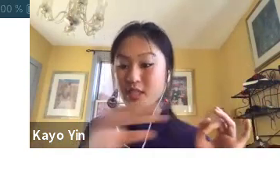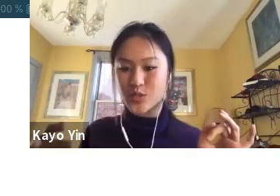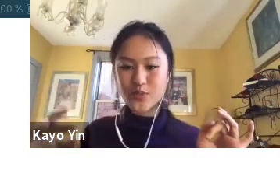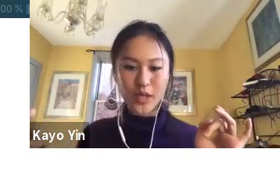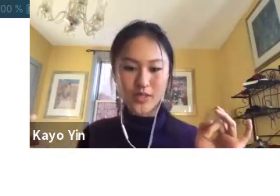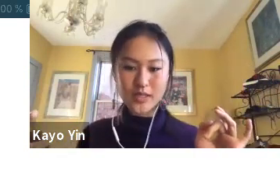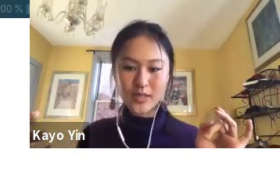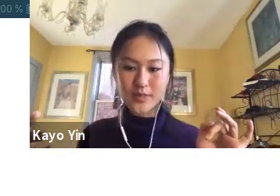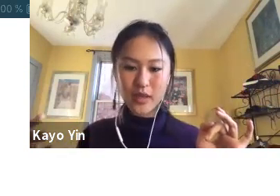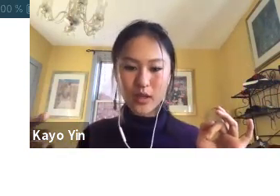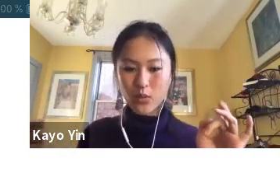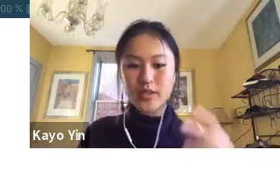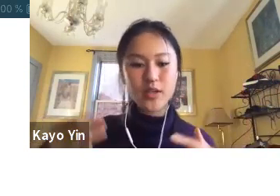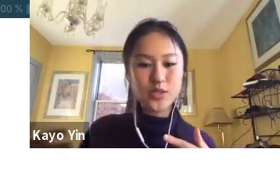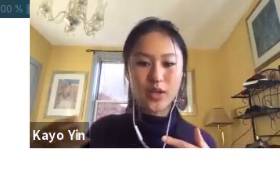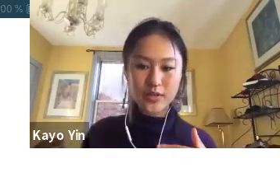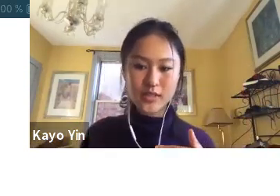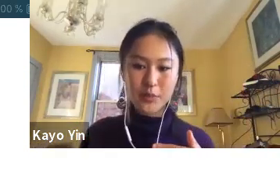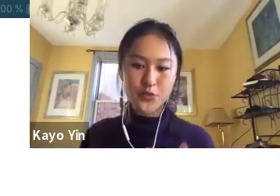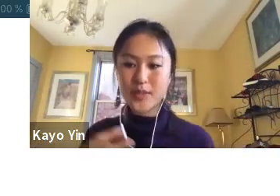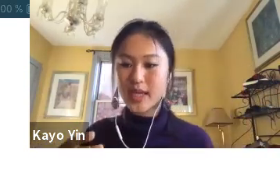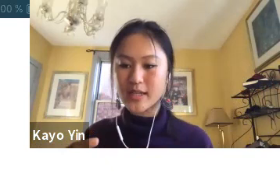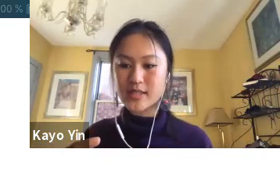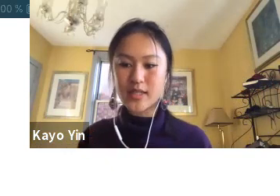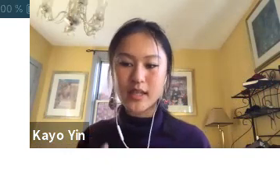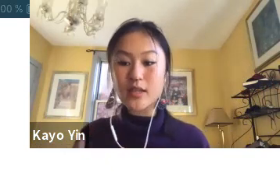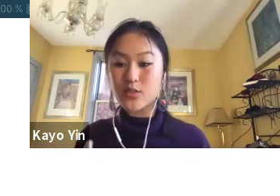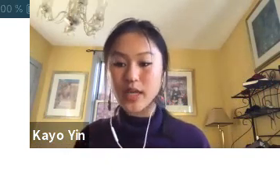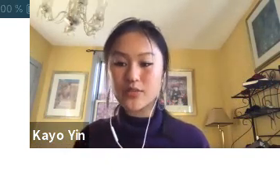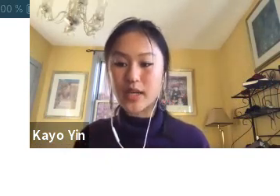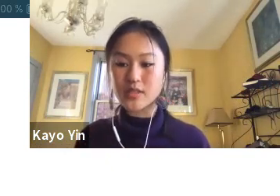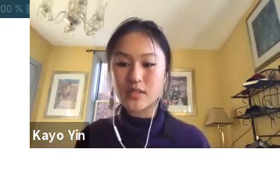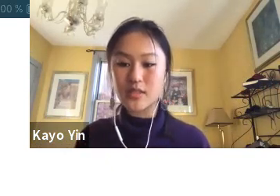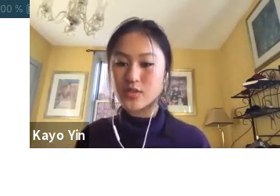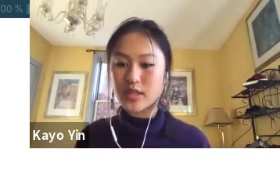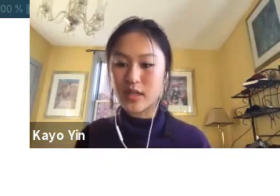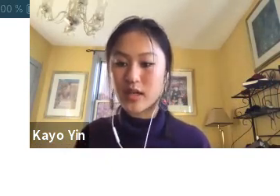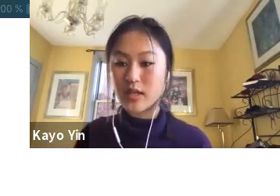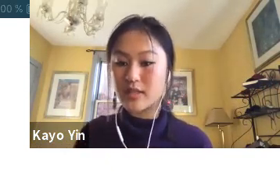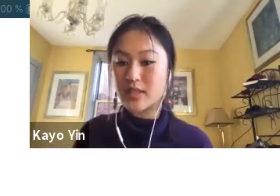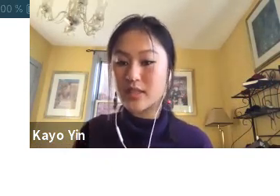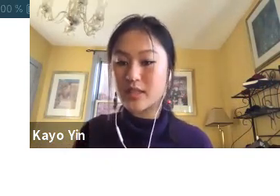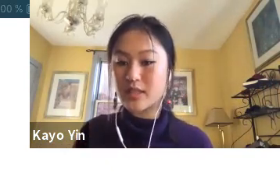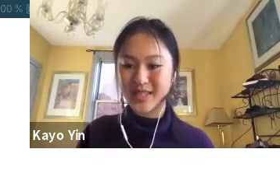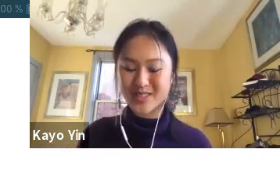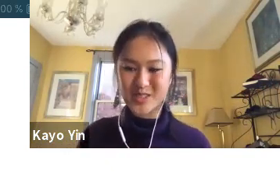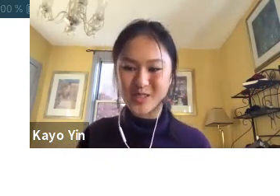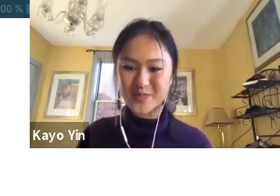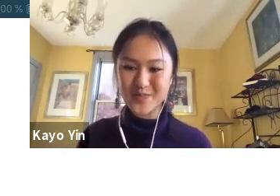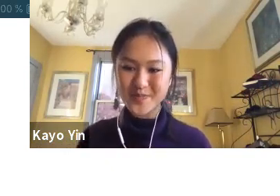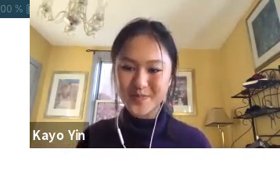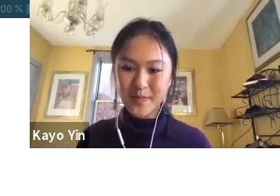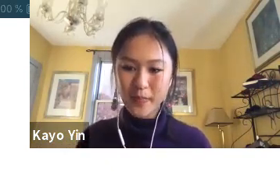a sequence of glosses, where there are also others that perform the task in an end-to-end fashion using deep learning